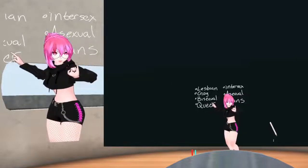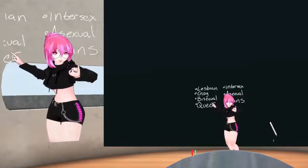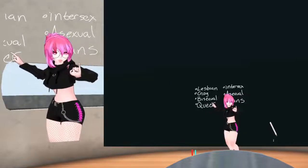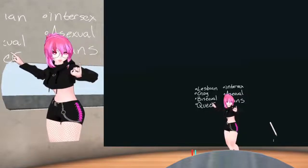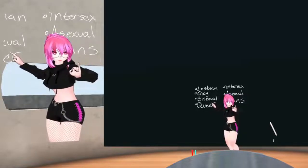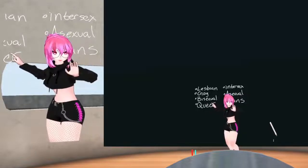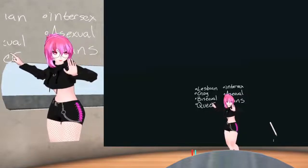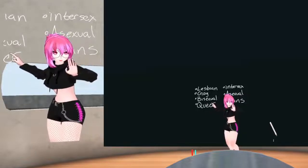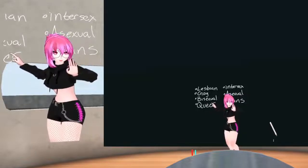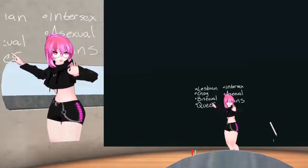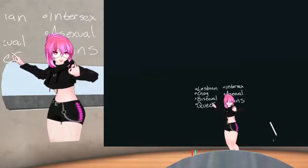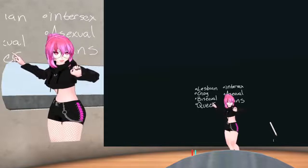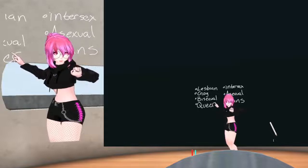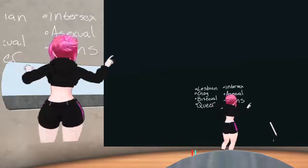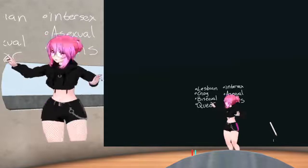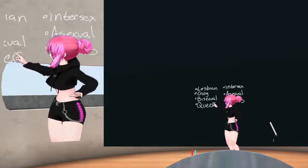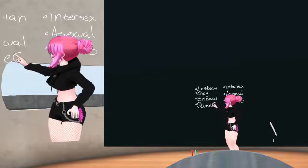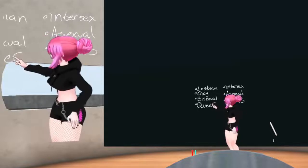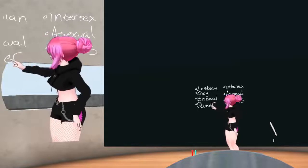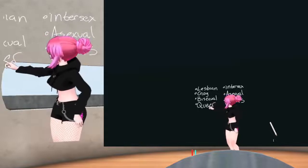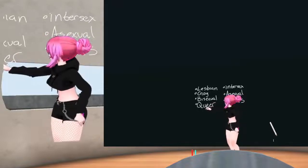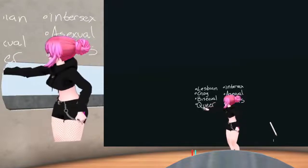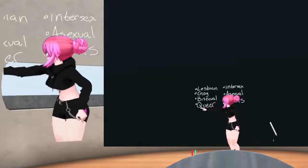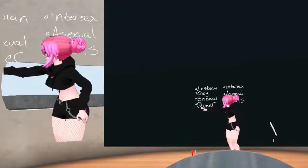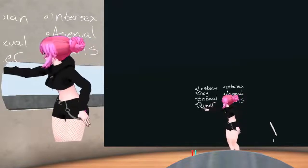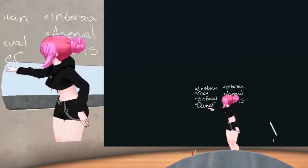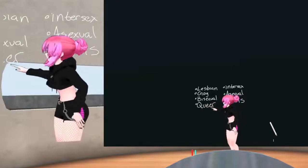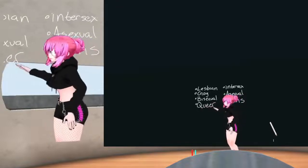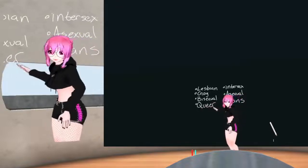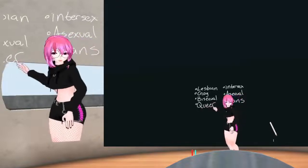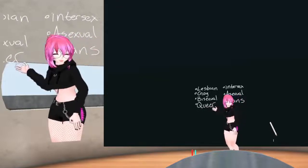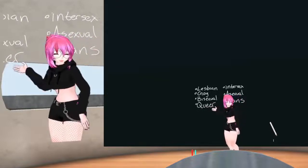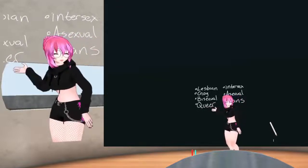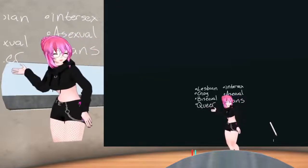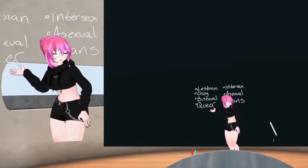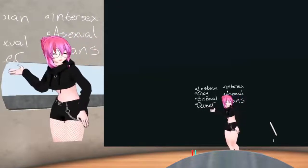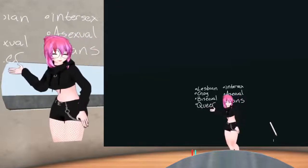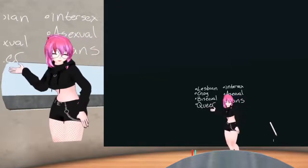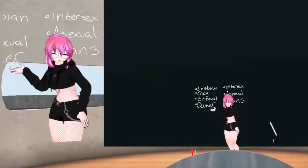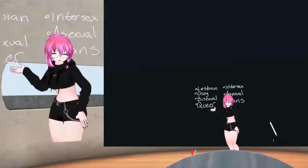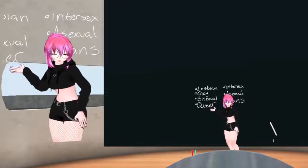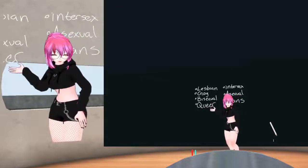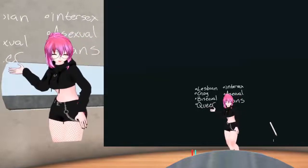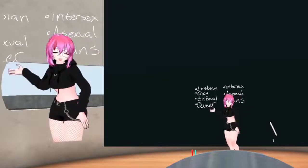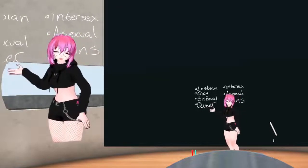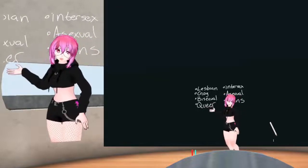Yeah, B-I. B-I. And queer. Queer.